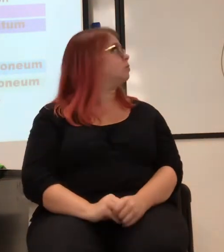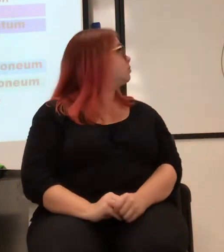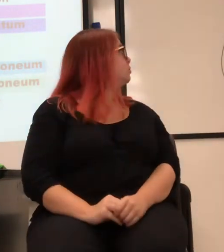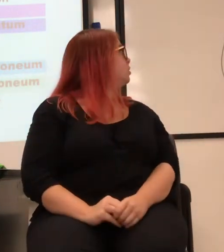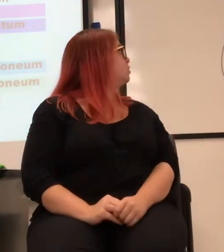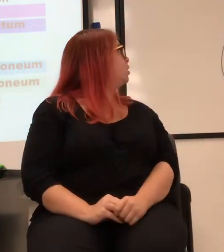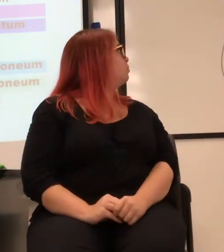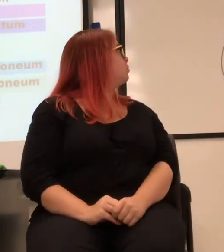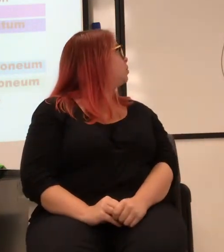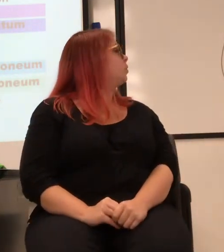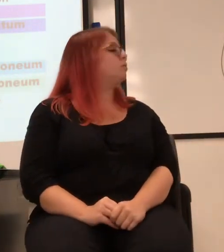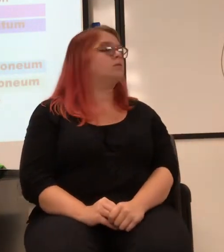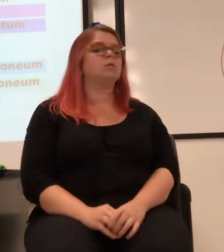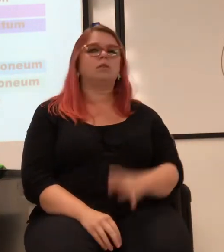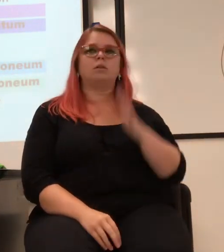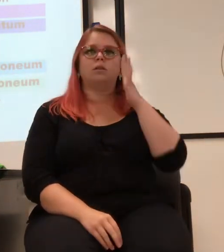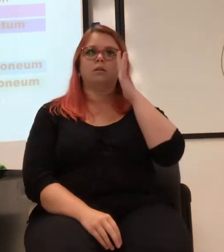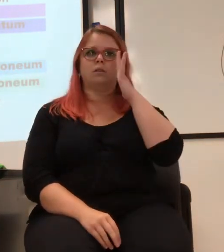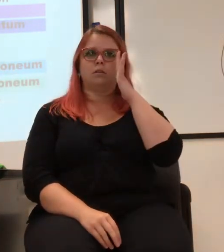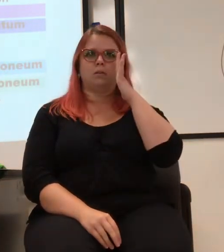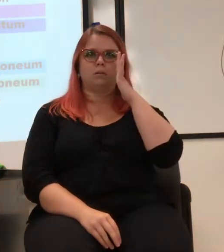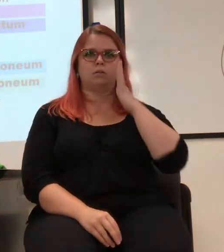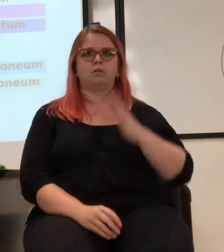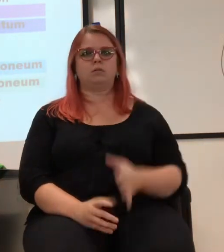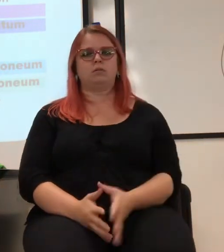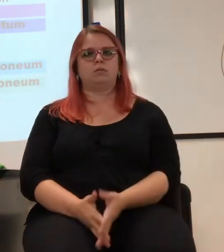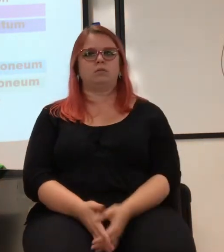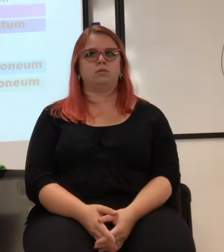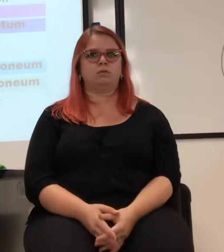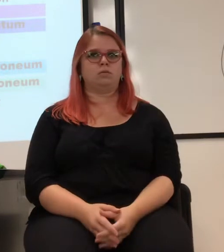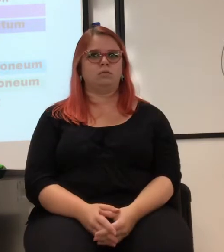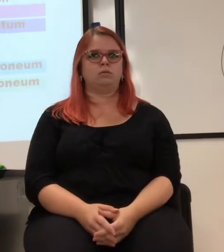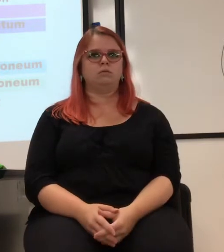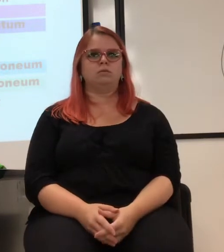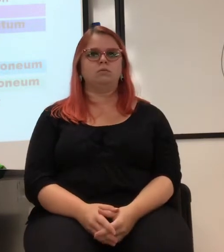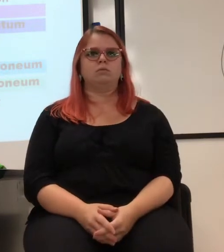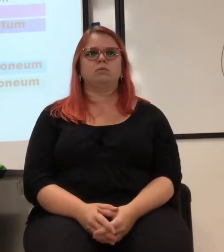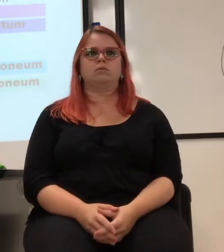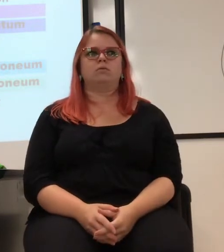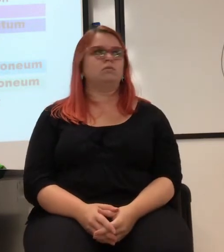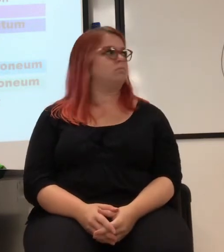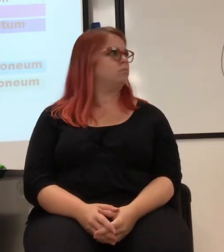area. Okay. Well, anyways, let's continue on here. Around the liver,